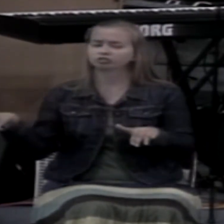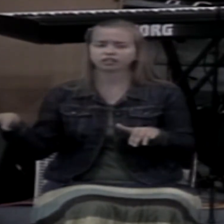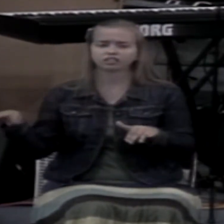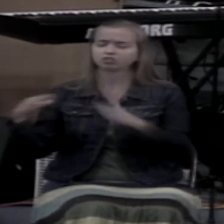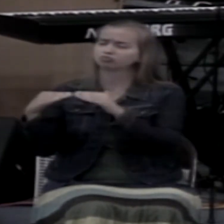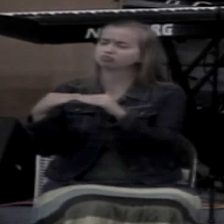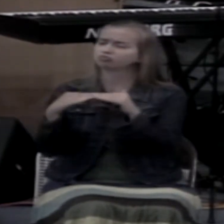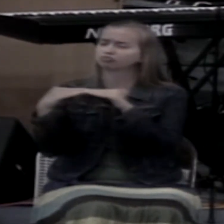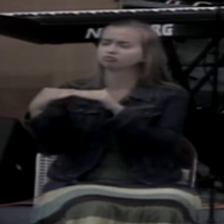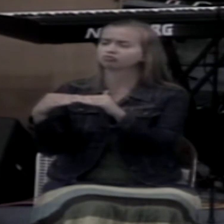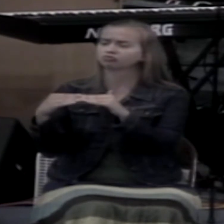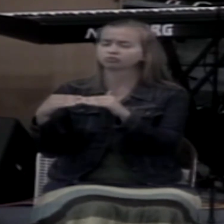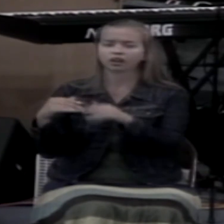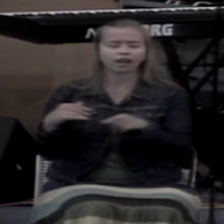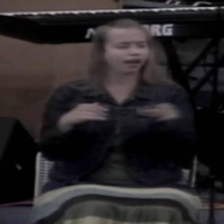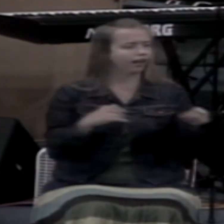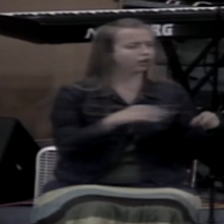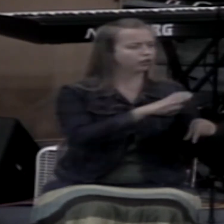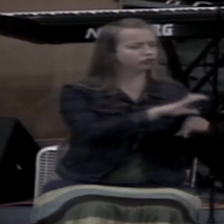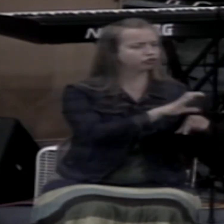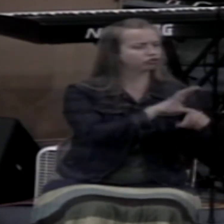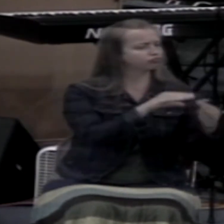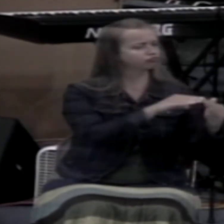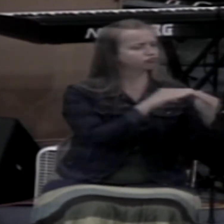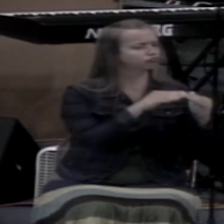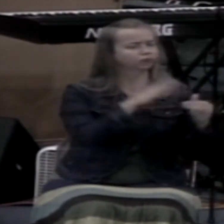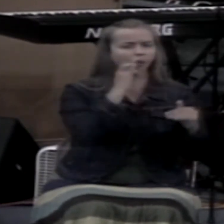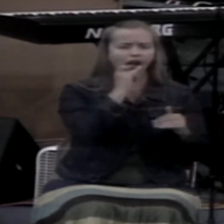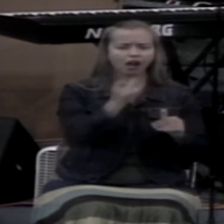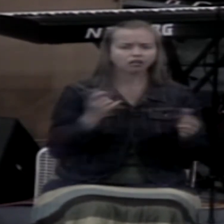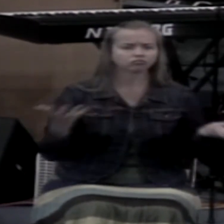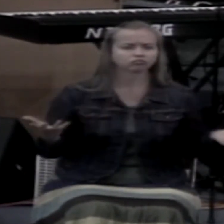The Bible says that we submit to each other.